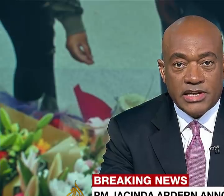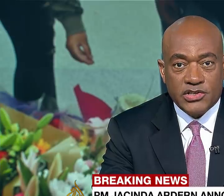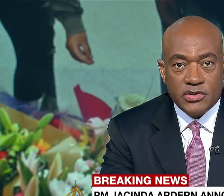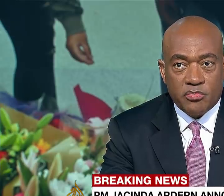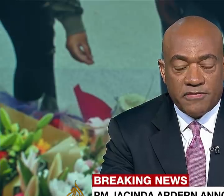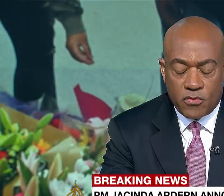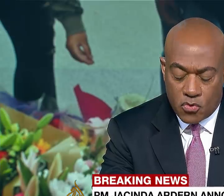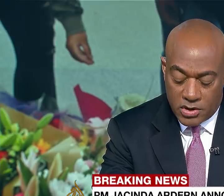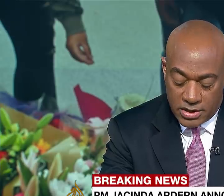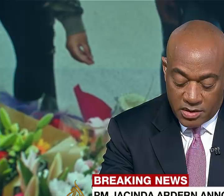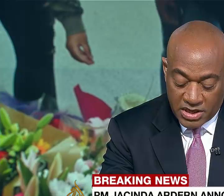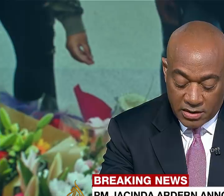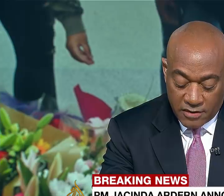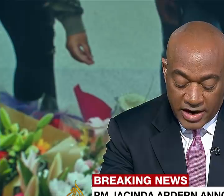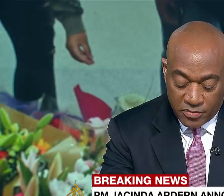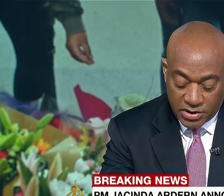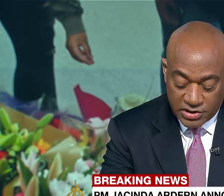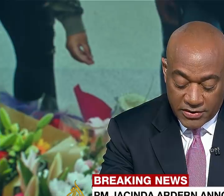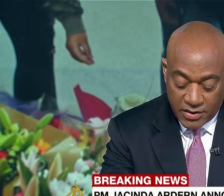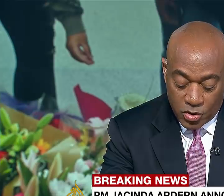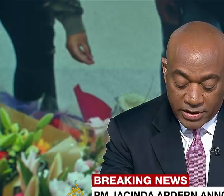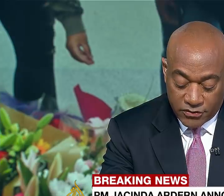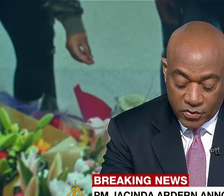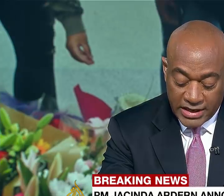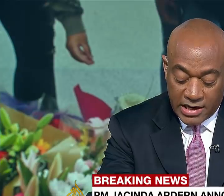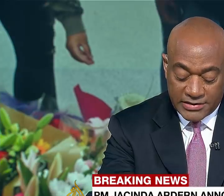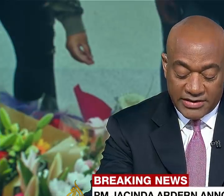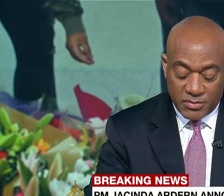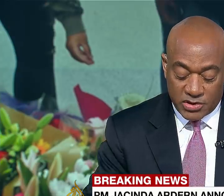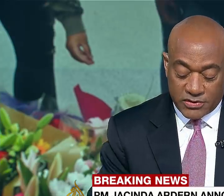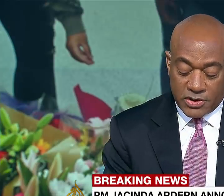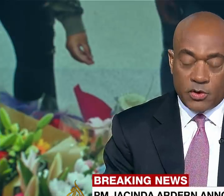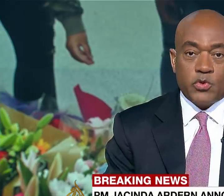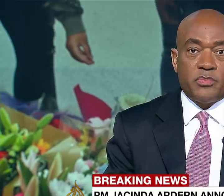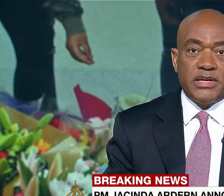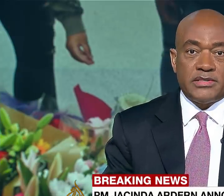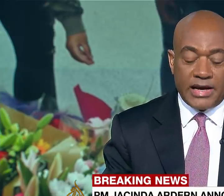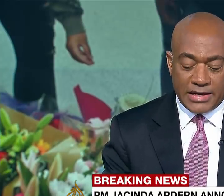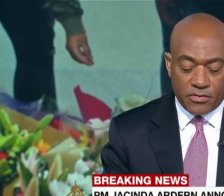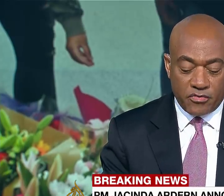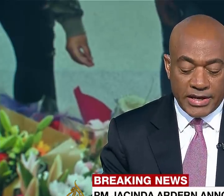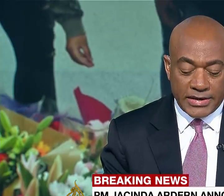the legislation before the middle of April, and she said they're working through legalized exemptions, which will be tightly regulated.